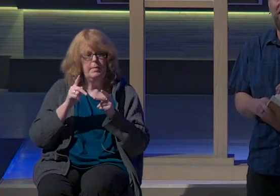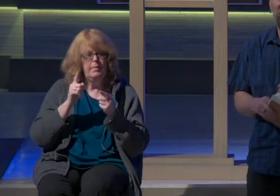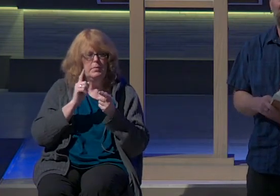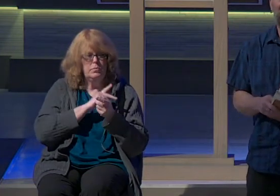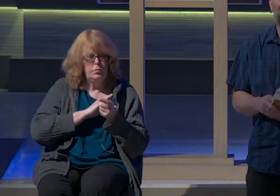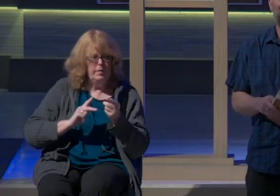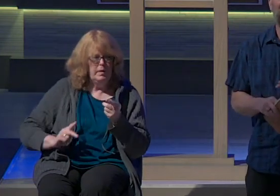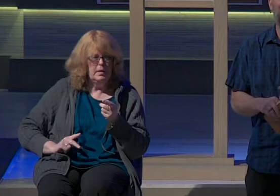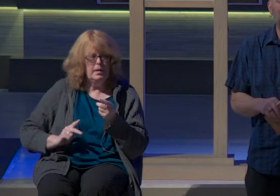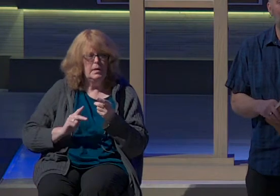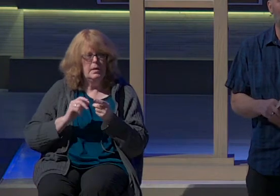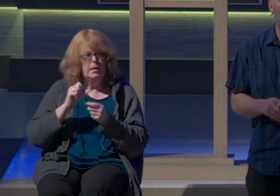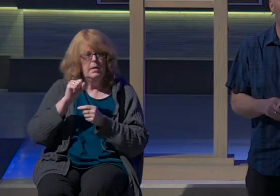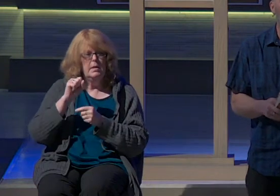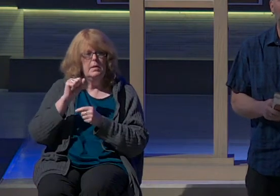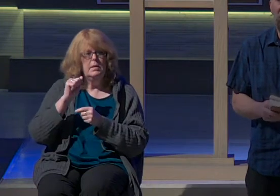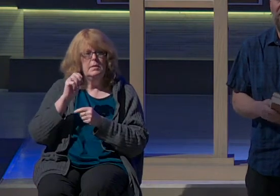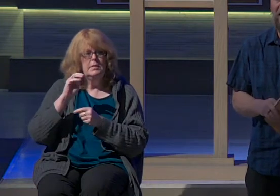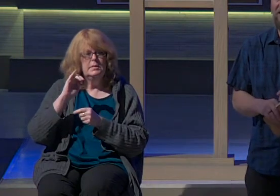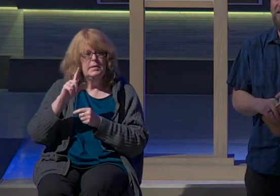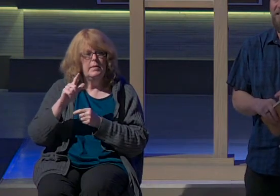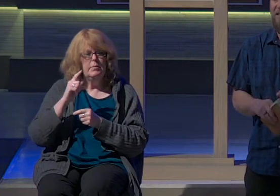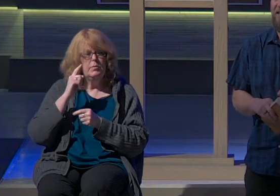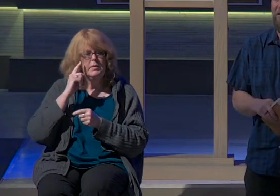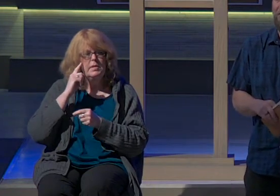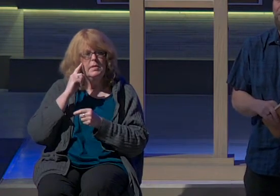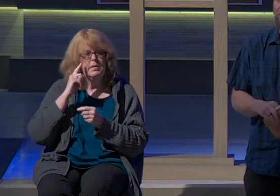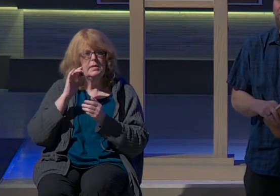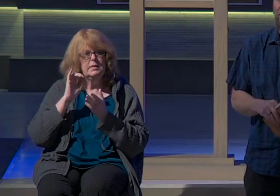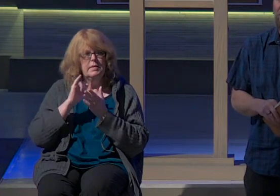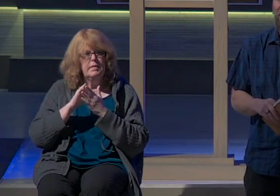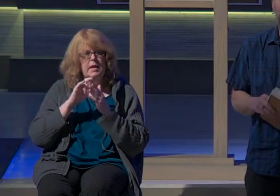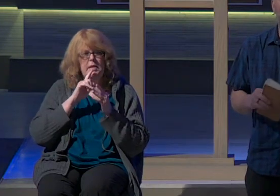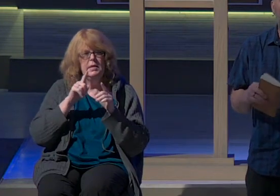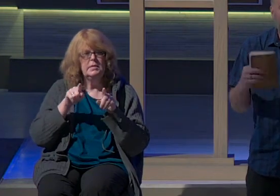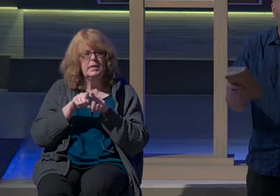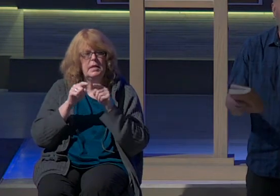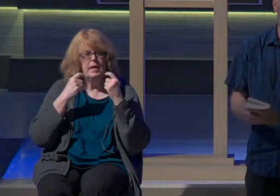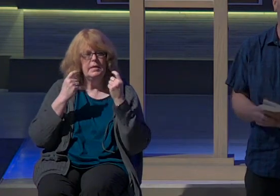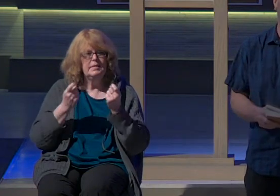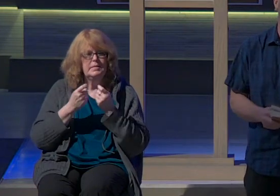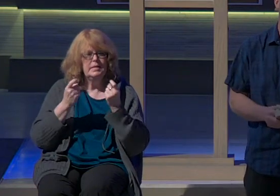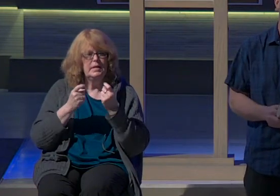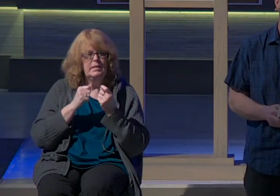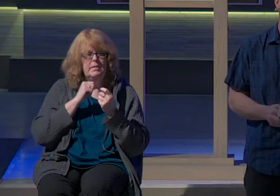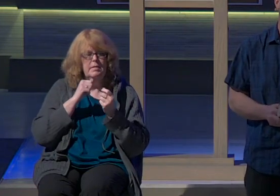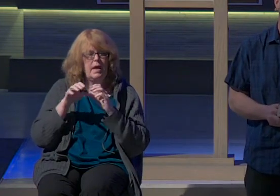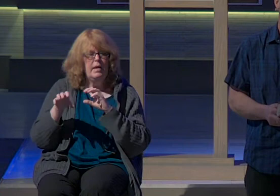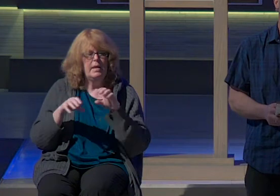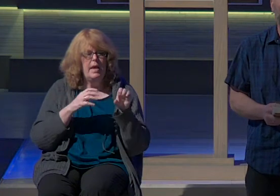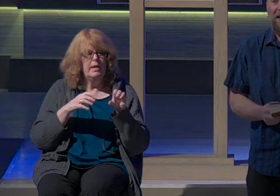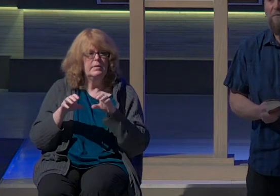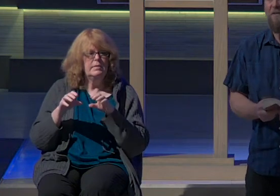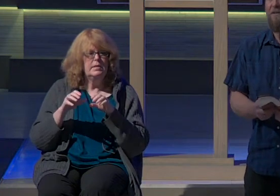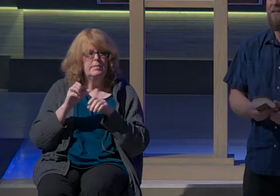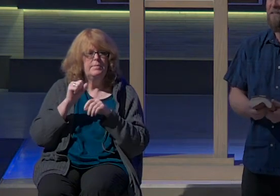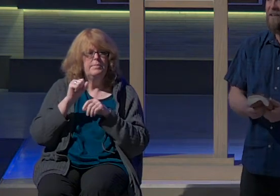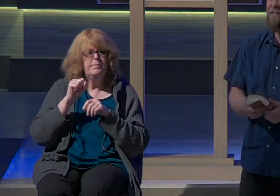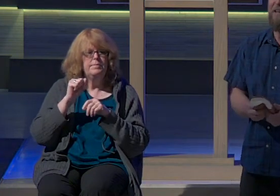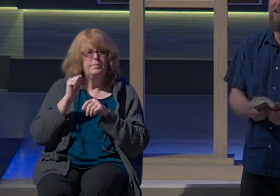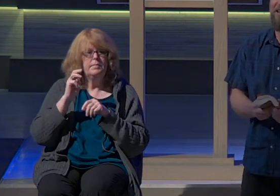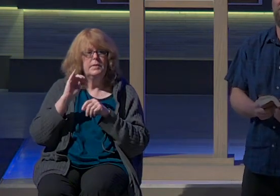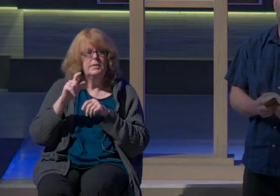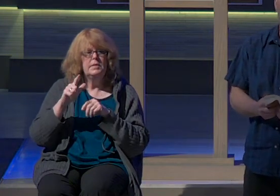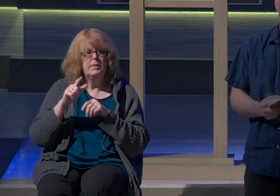king. Samuel views that as sin, him not acting. Samuel